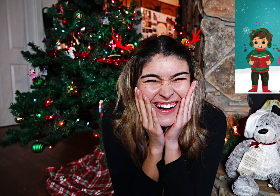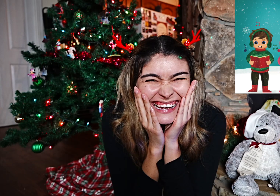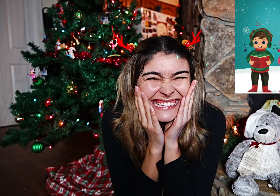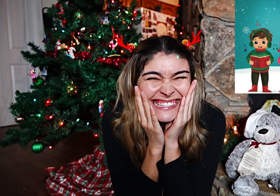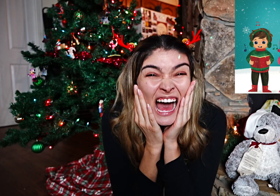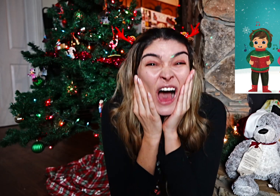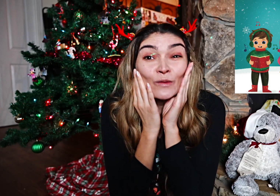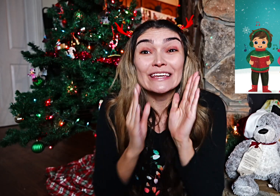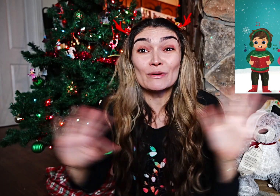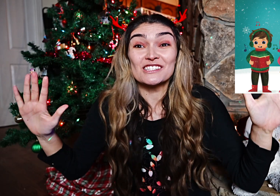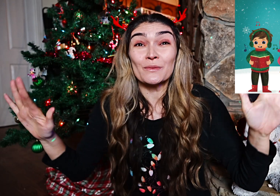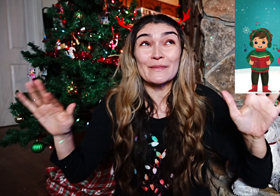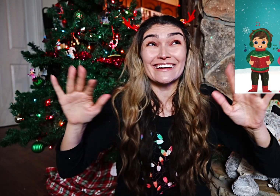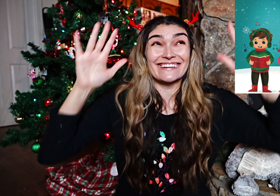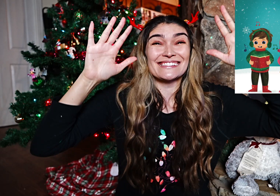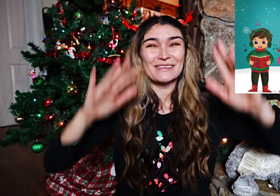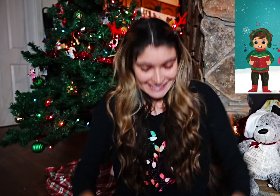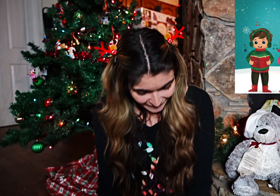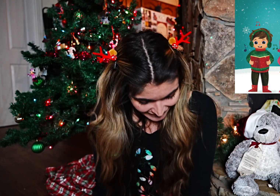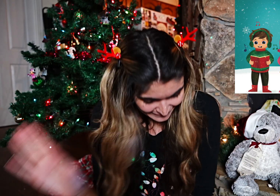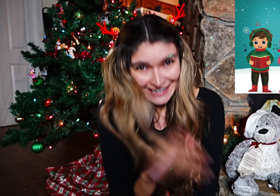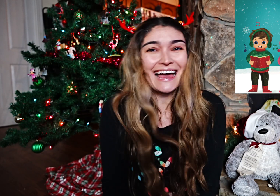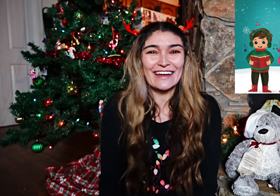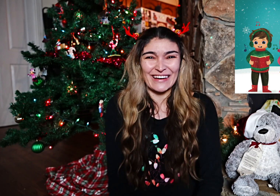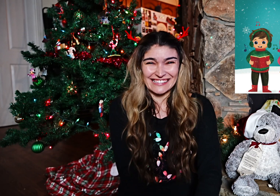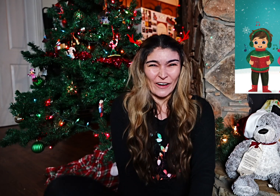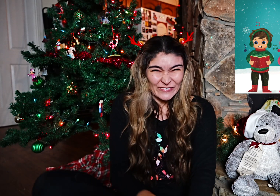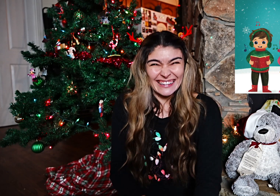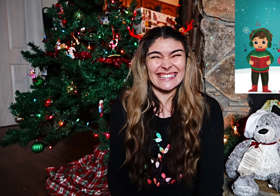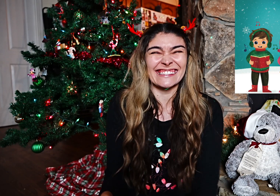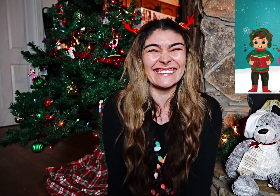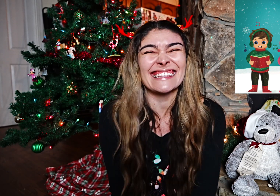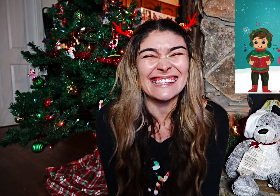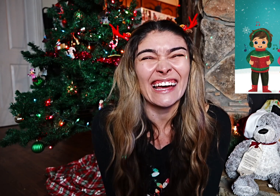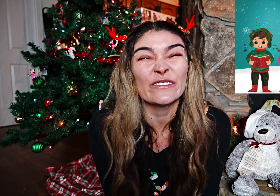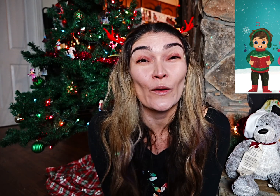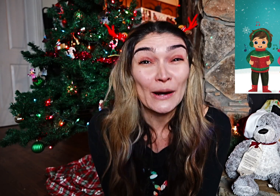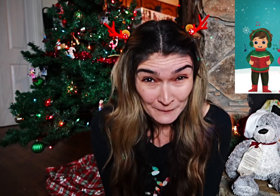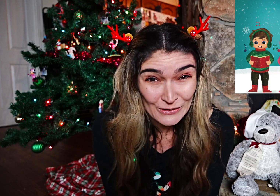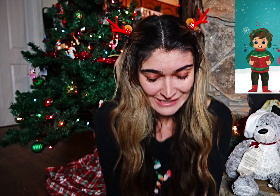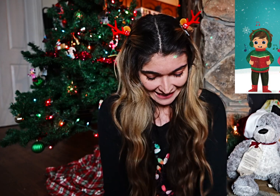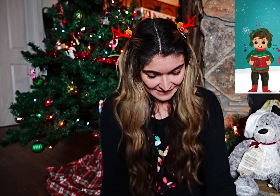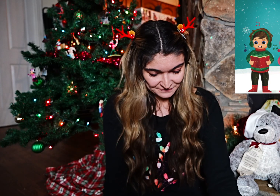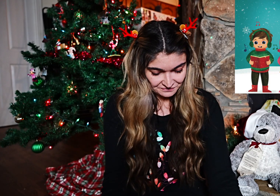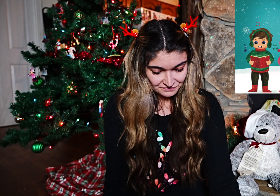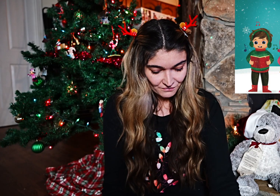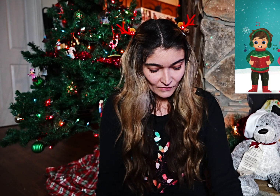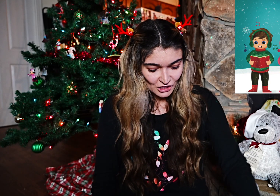songs. We wish you a Merry Christmas. I'm getting ahead of myself. Let's learn the sign for music. So